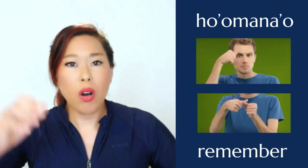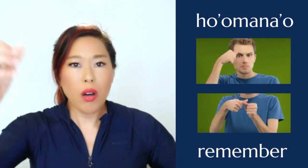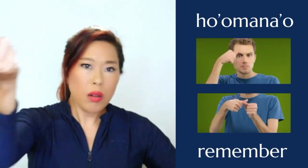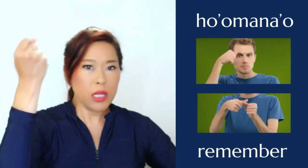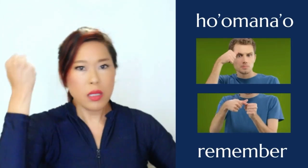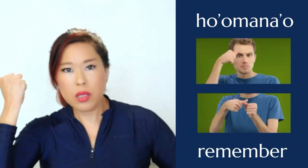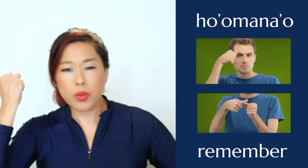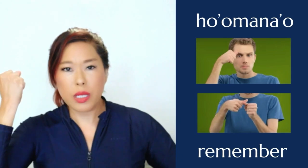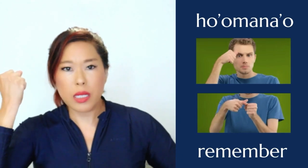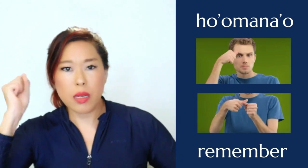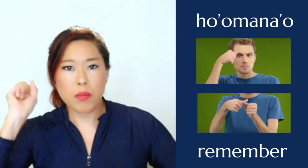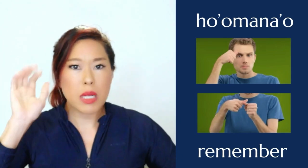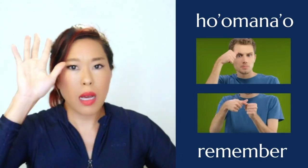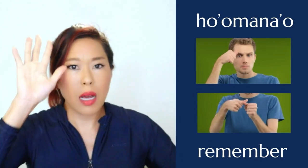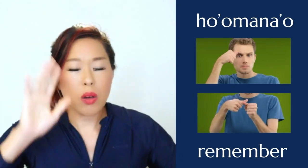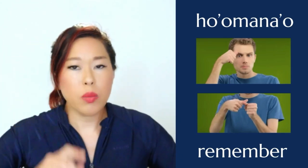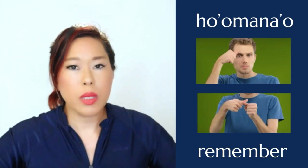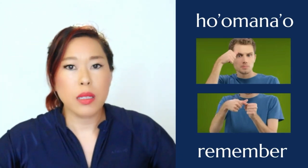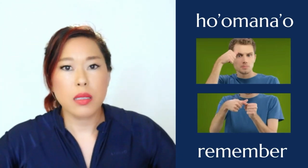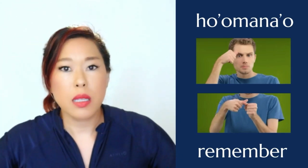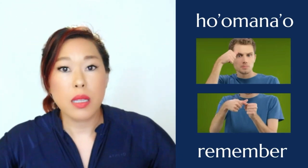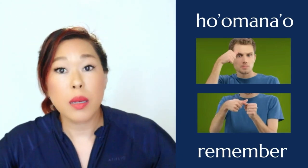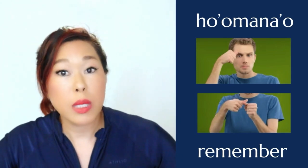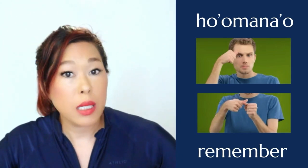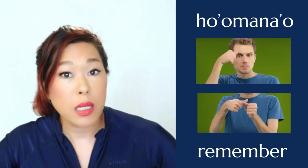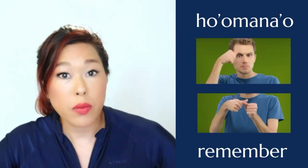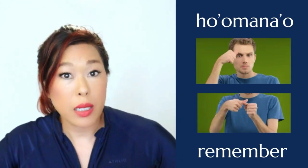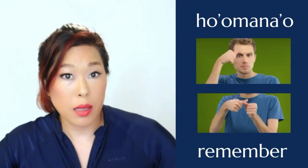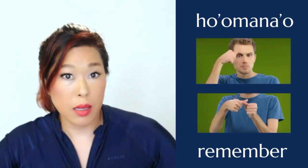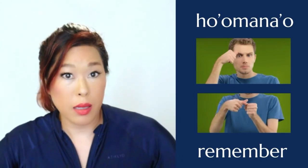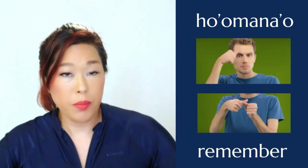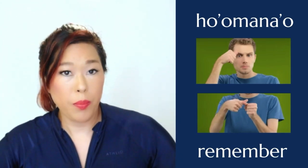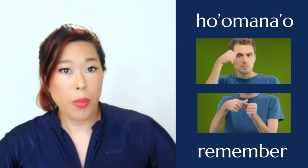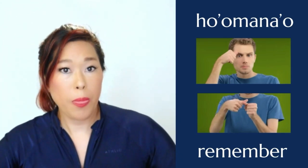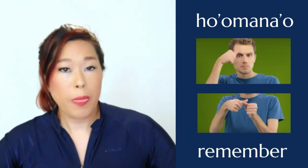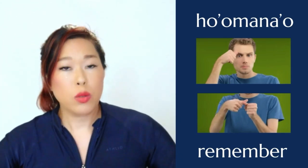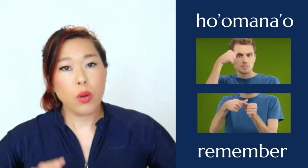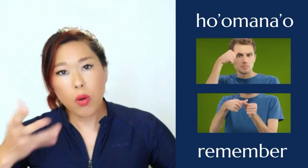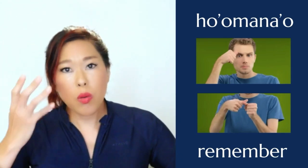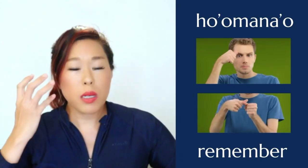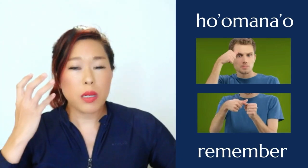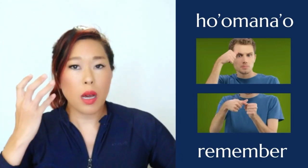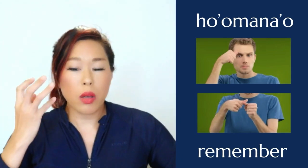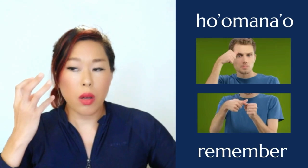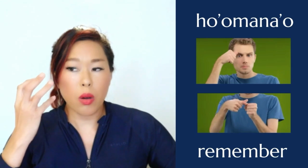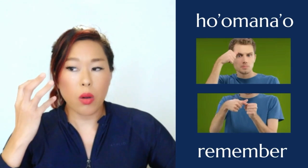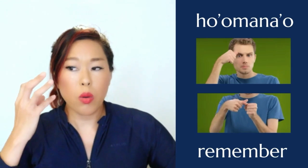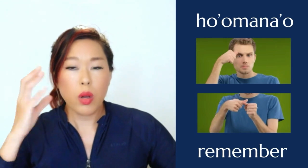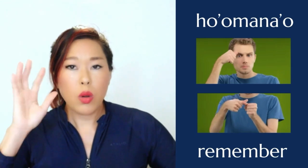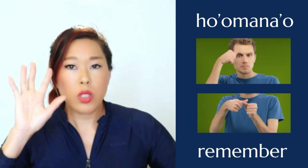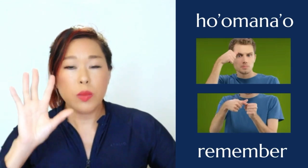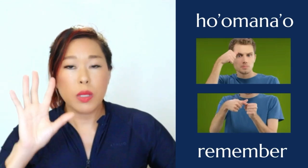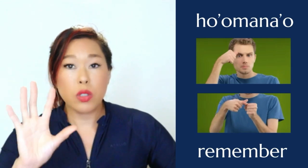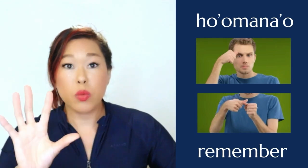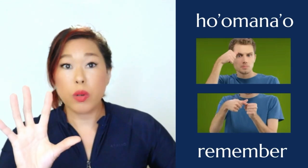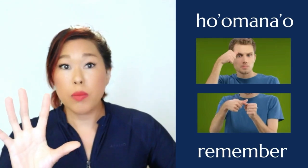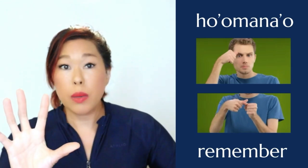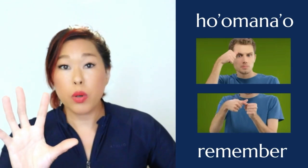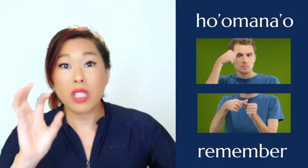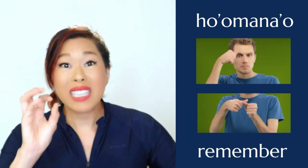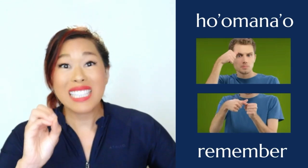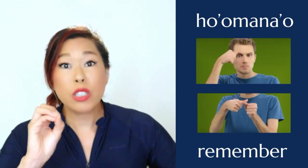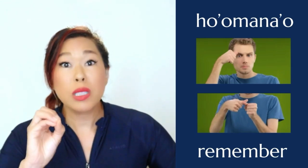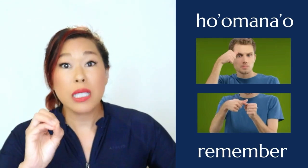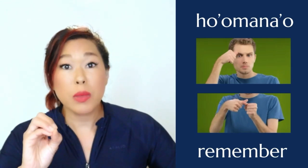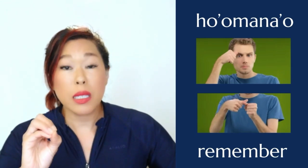So ho'o means to bring, mana'o means the meaning of anything. So ho'omana'o, which means to